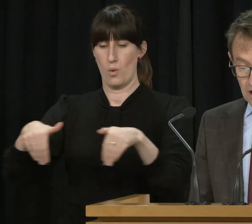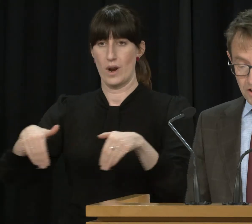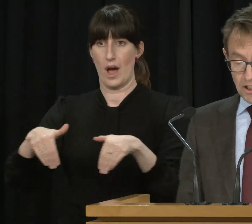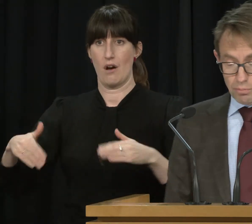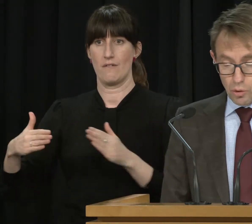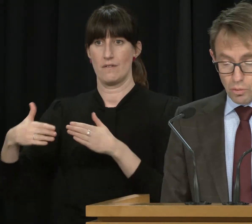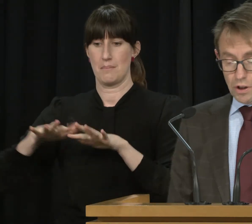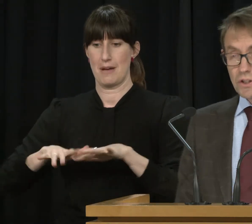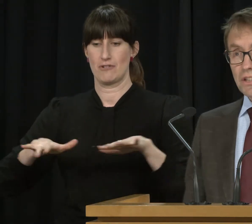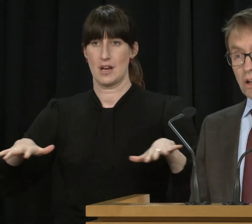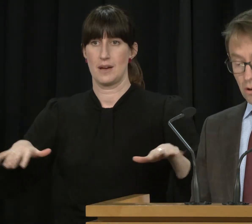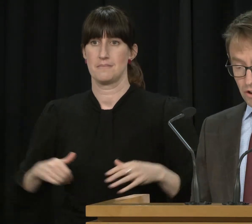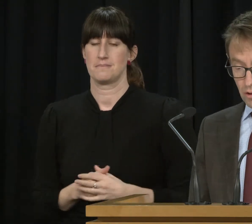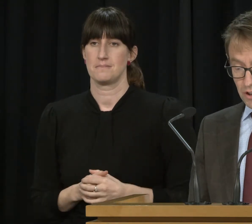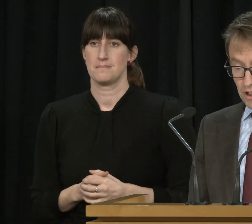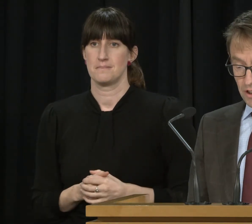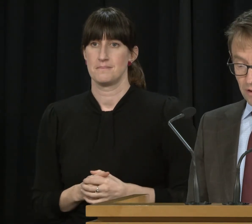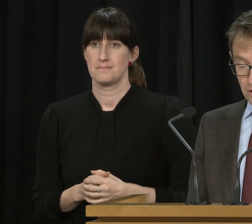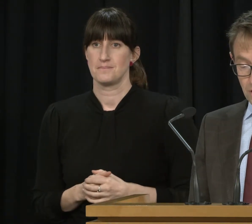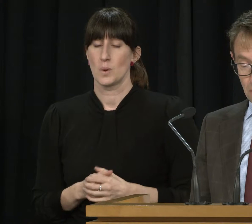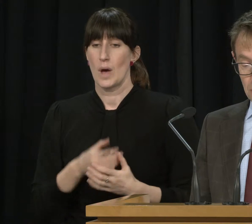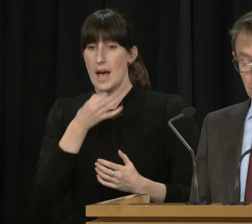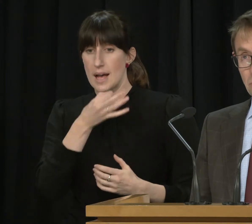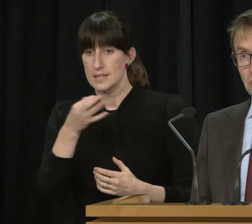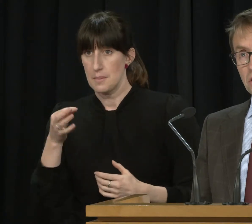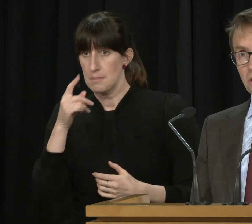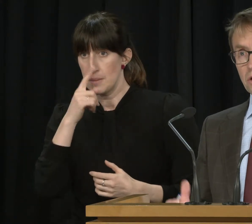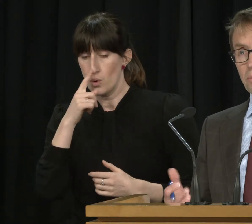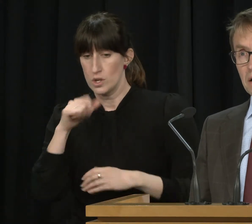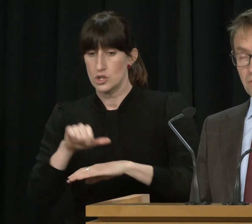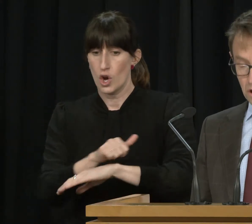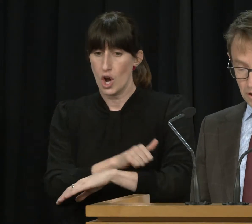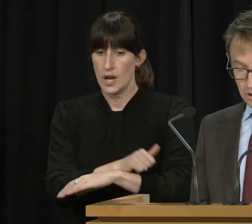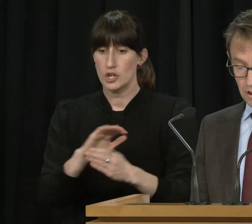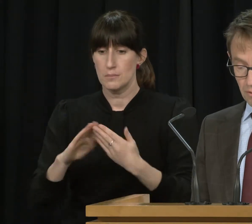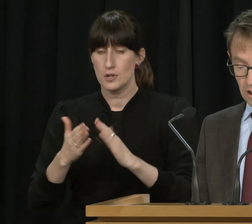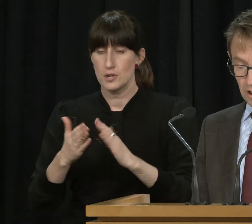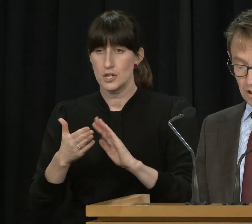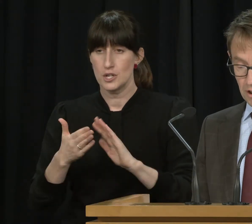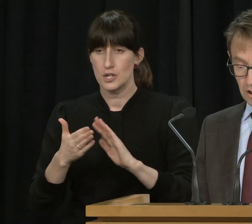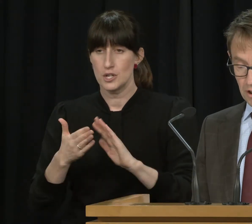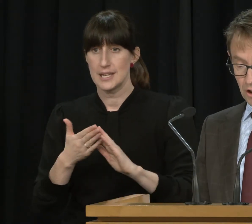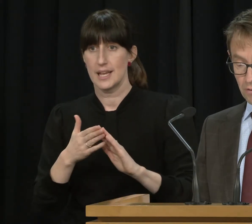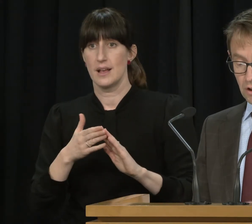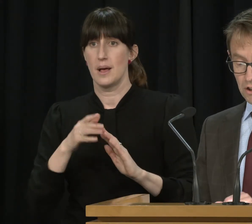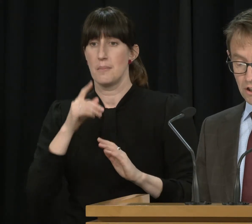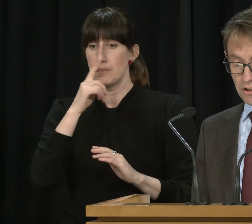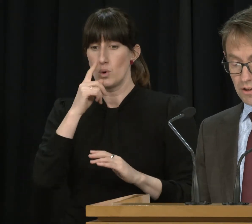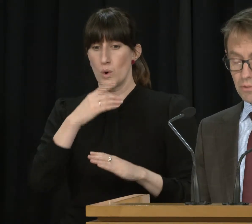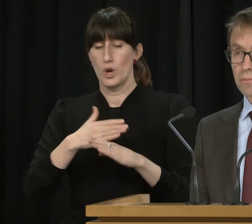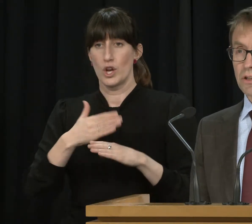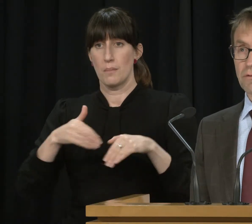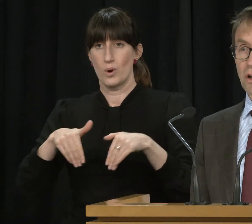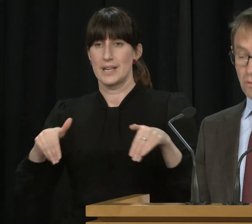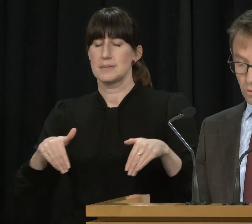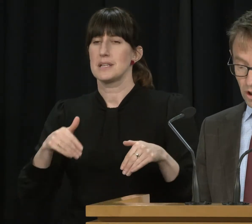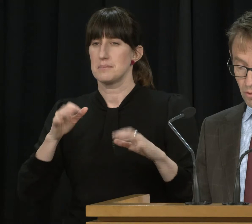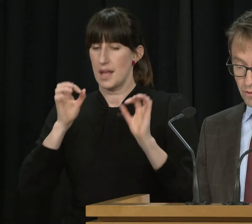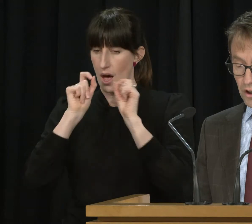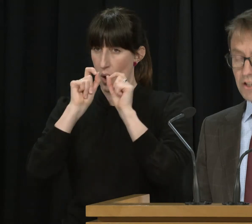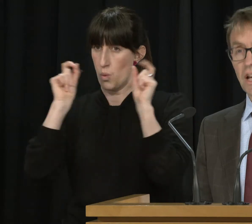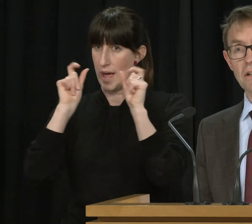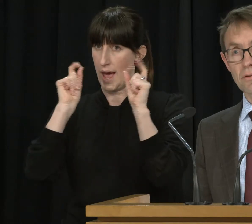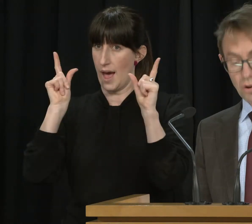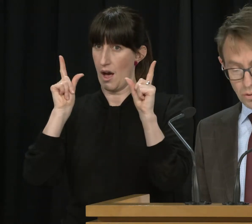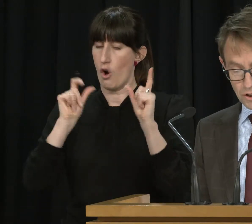We are asking port workers, their close contacts, and the Tauranga community just to remain vigilant around COVID-19 symptoms and follow all